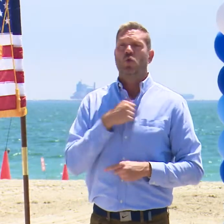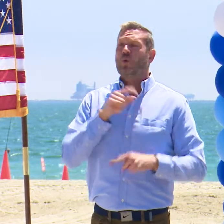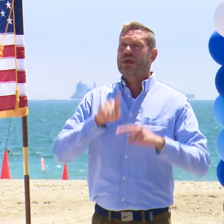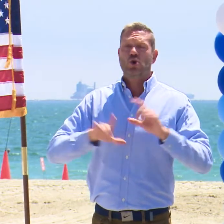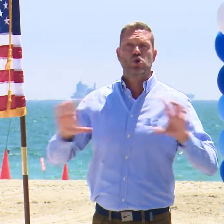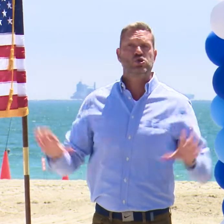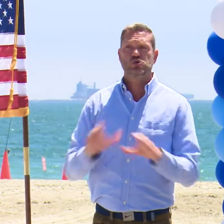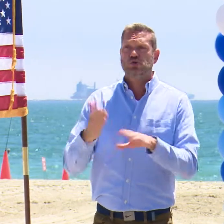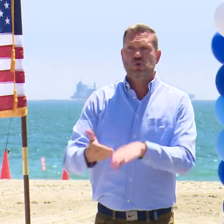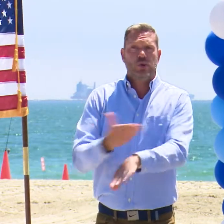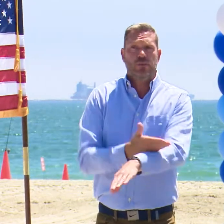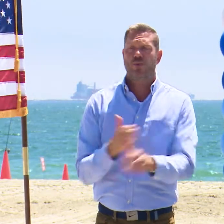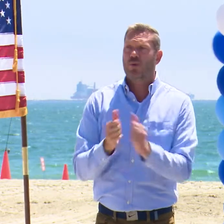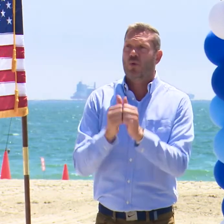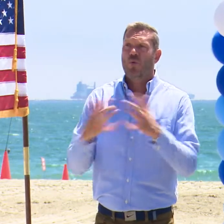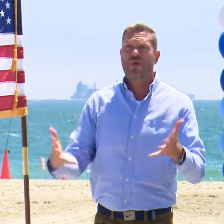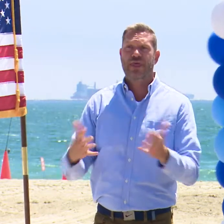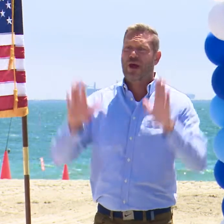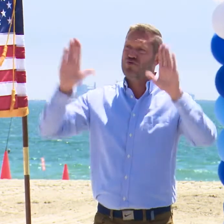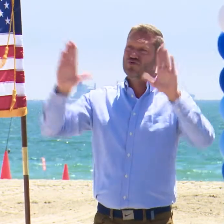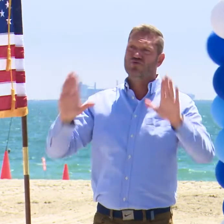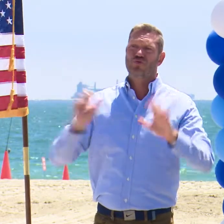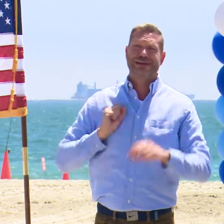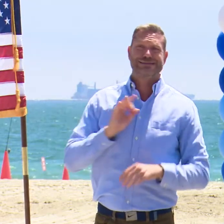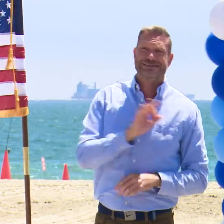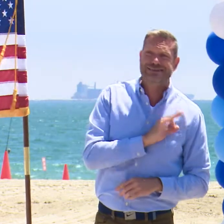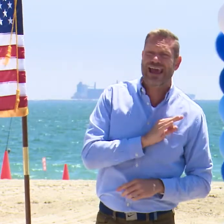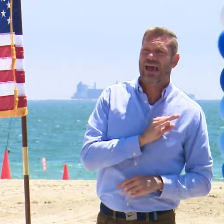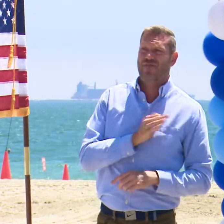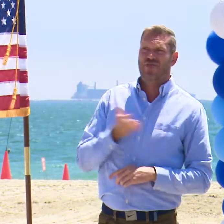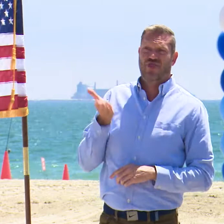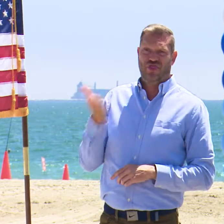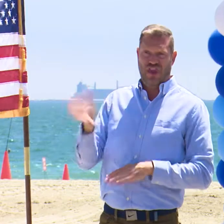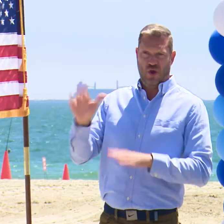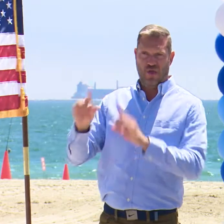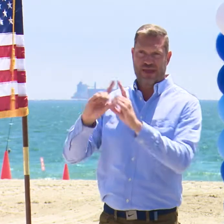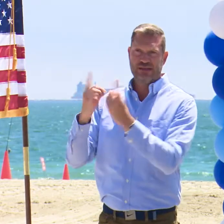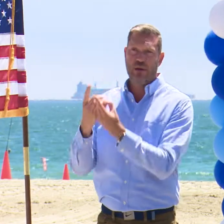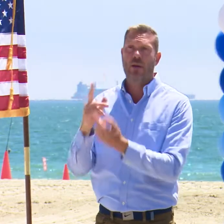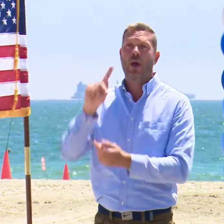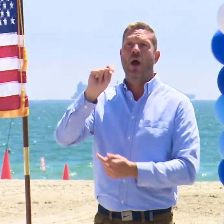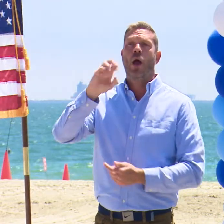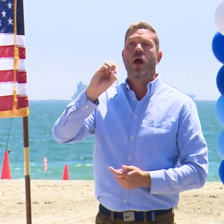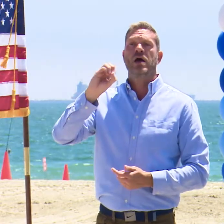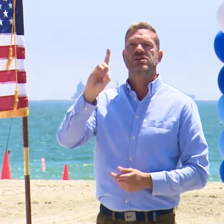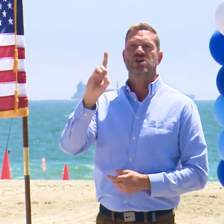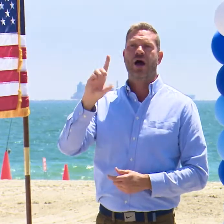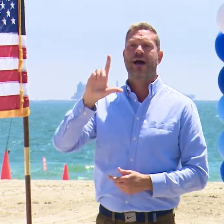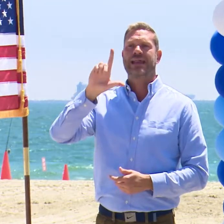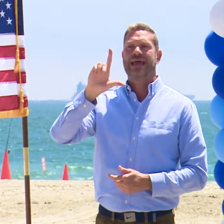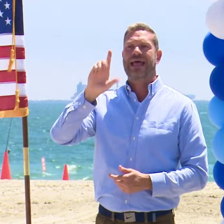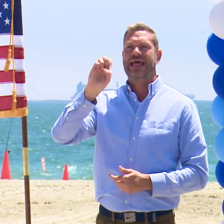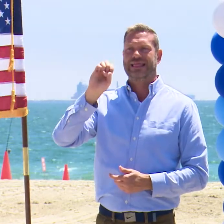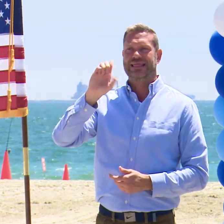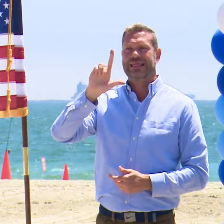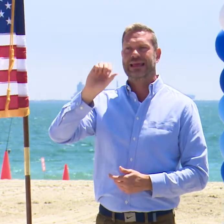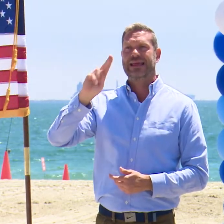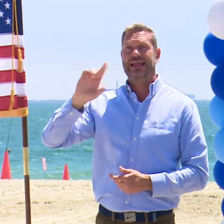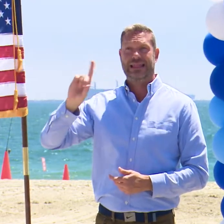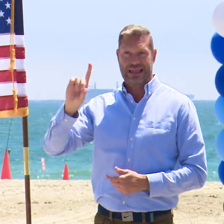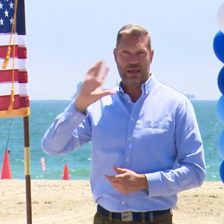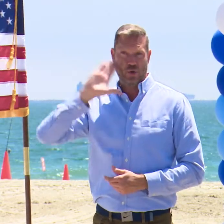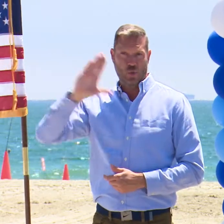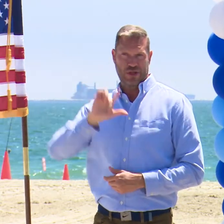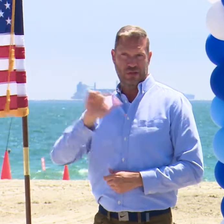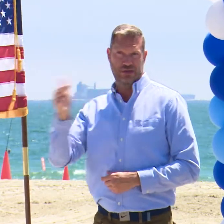these improvements without great staff and great partners at that department, and Todd Leland has played a leadership role. You'll hear from him